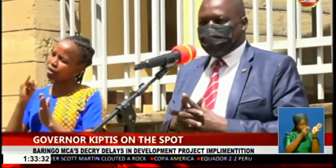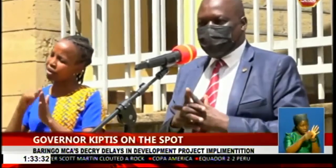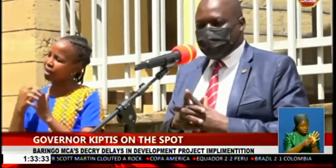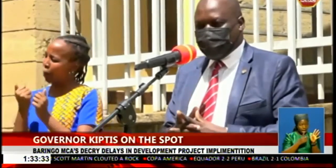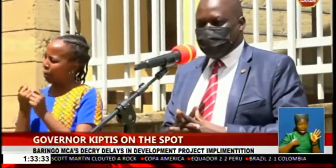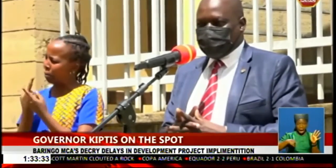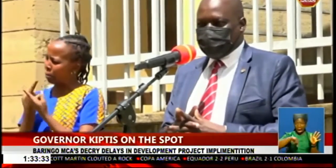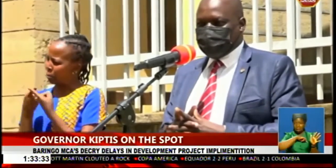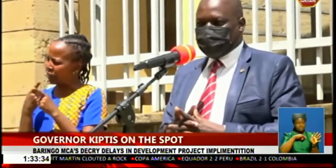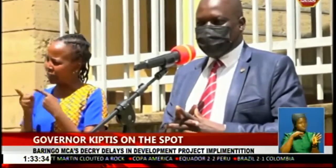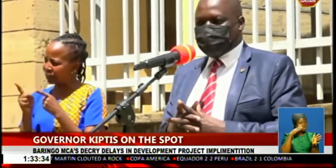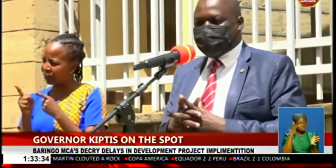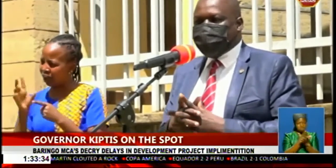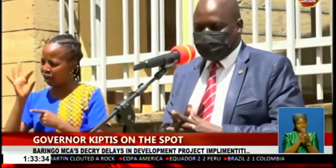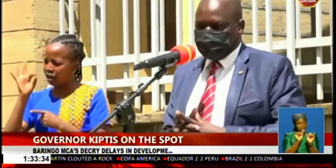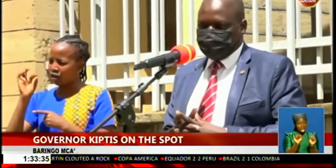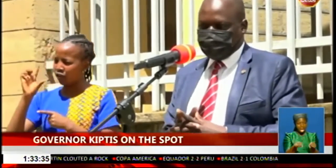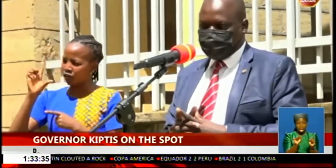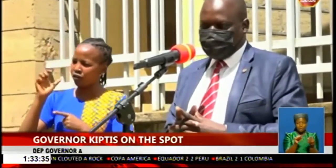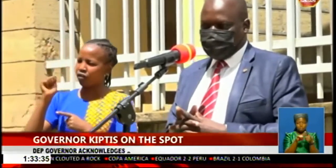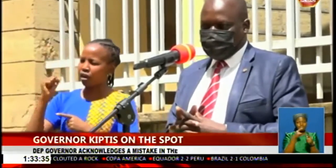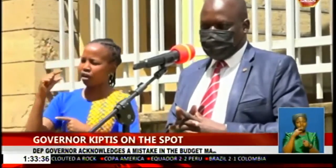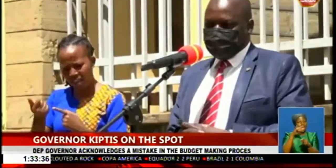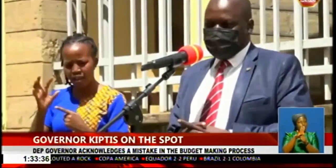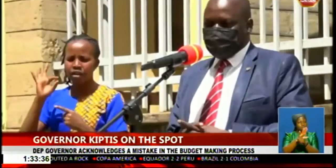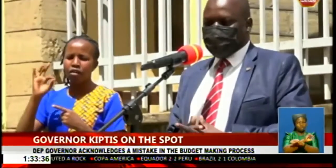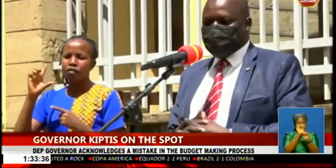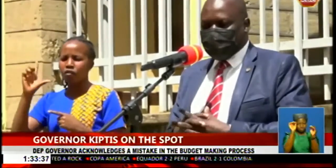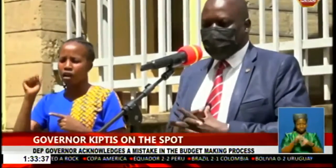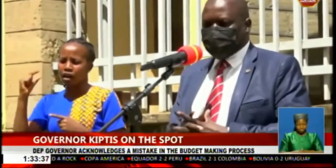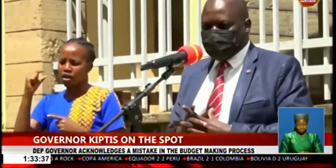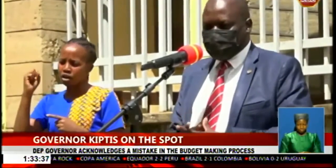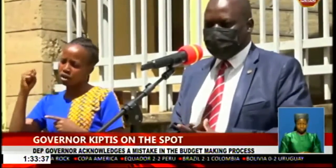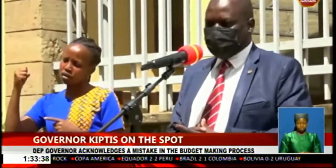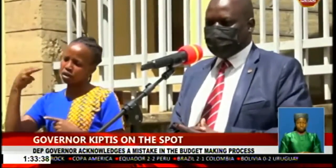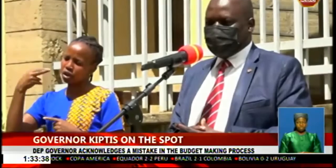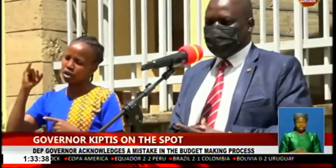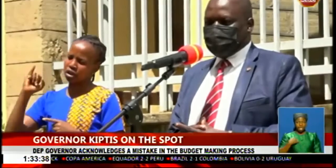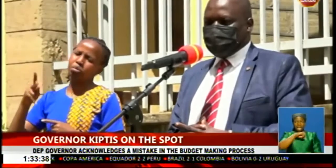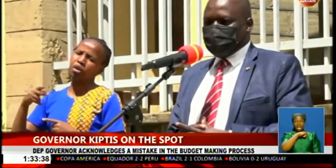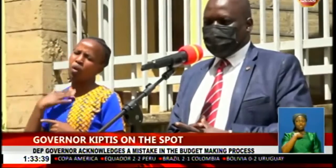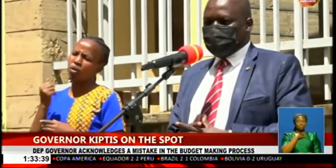not able to say much. We would really want to see